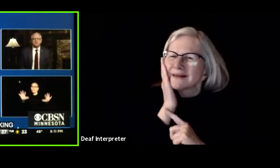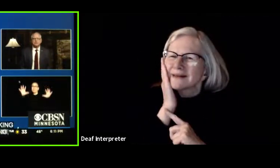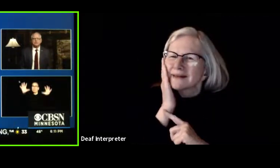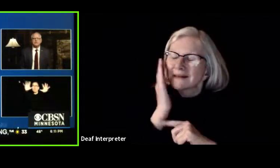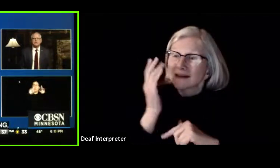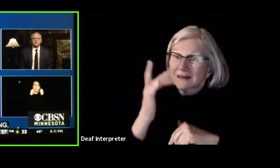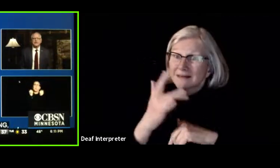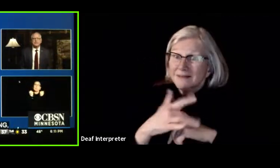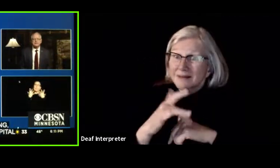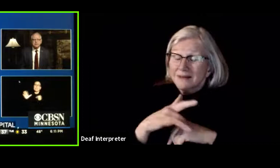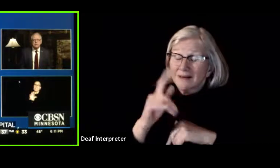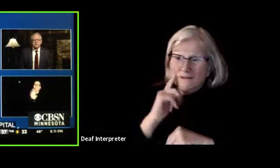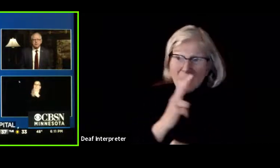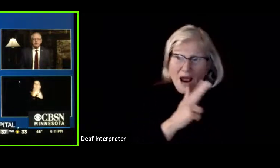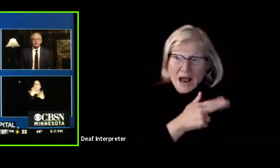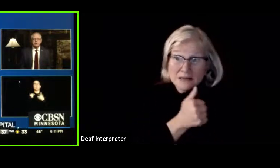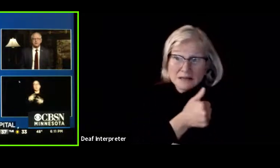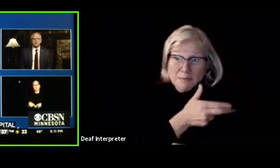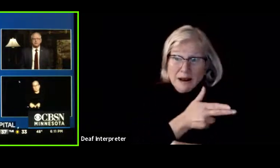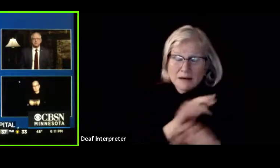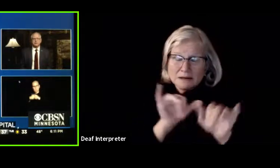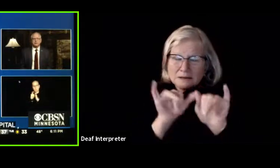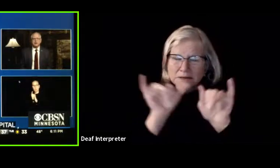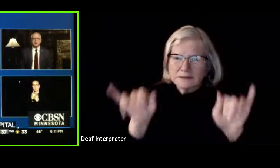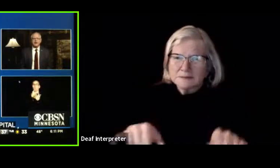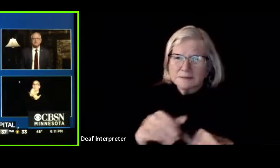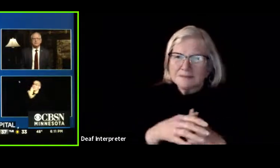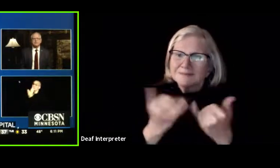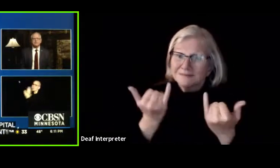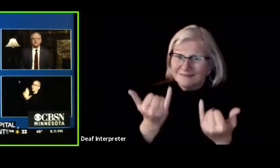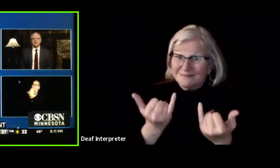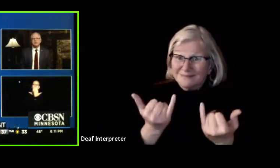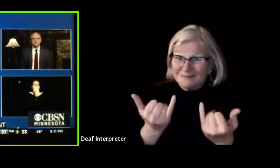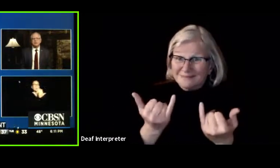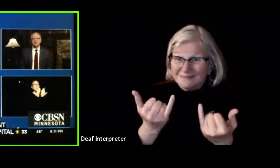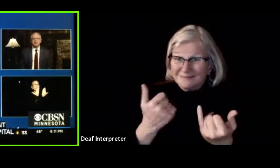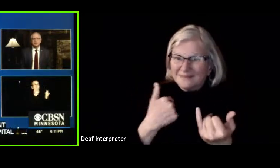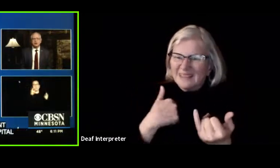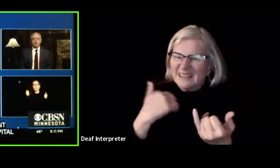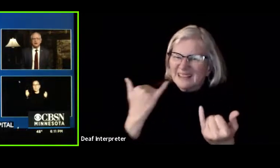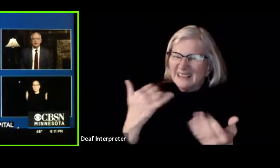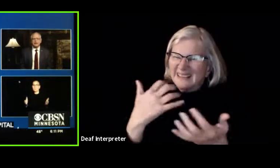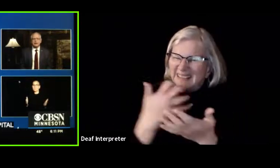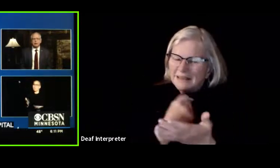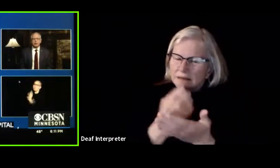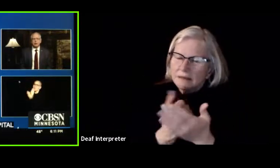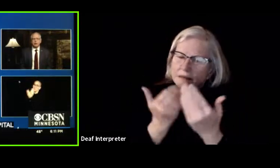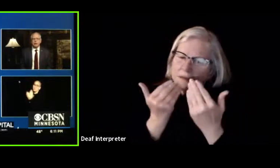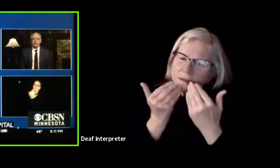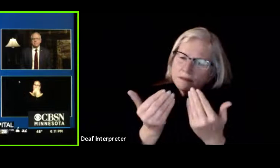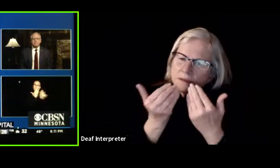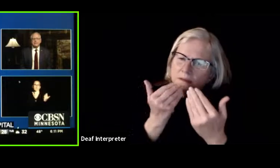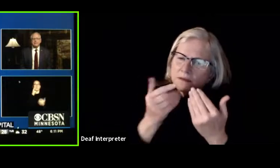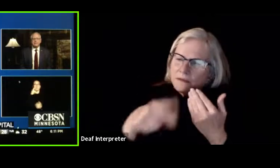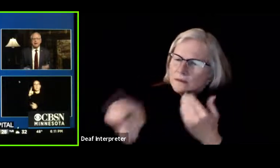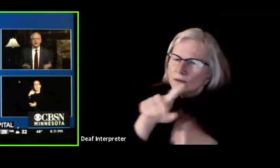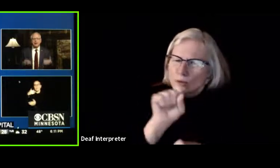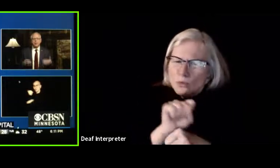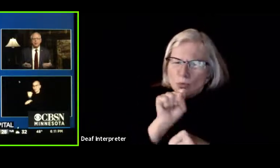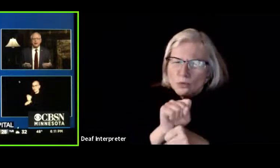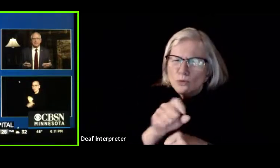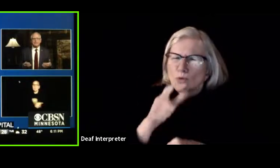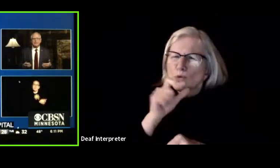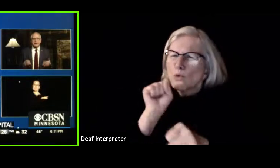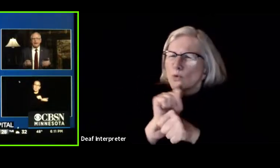hospital systems, thank the administrators in their hospital systems, and a special thank you to those frontline healthcare workers, because they are